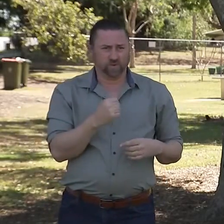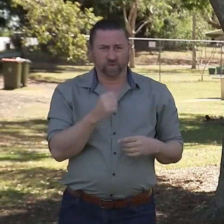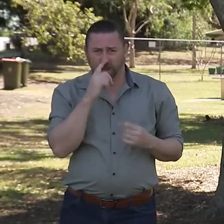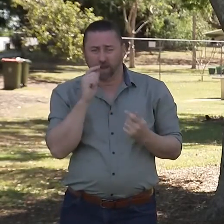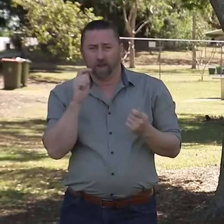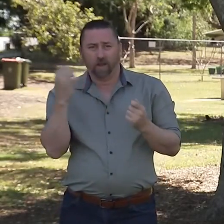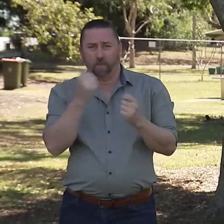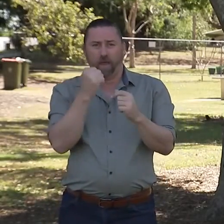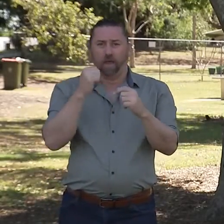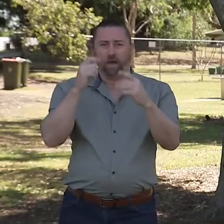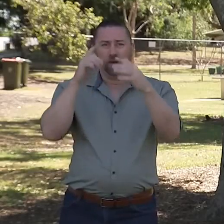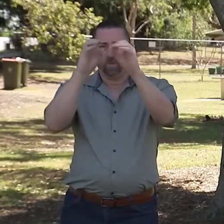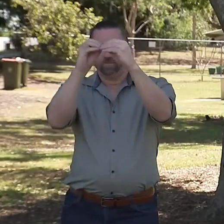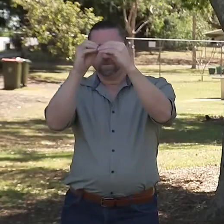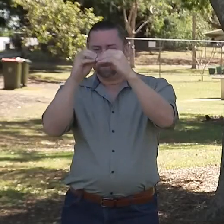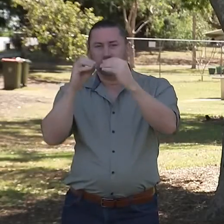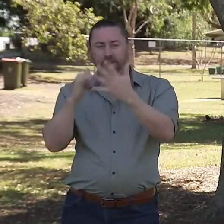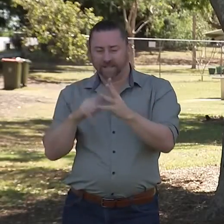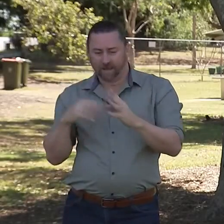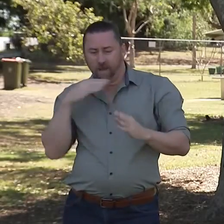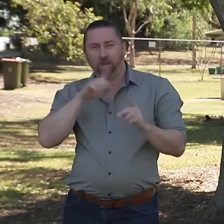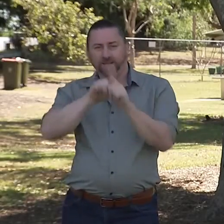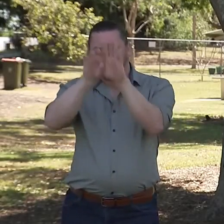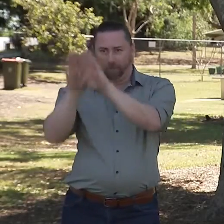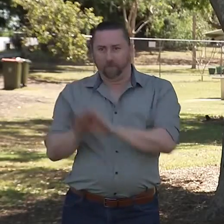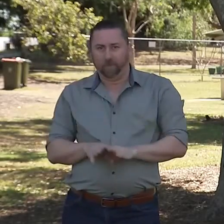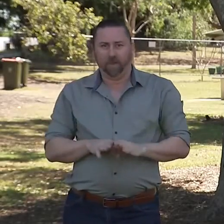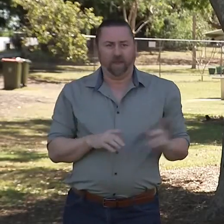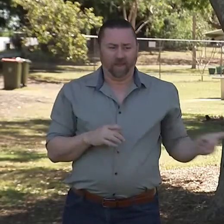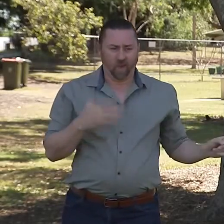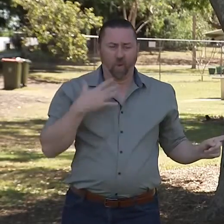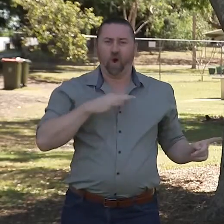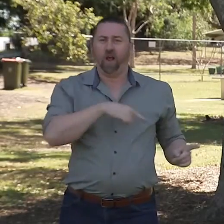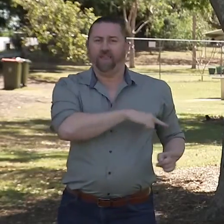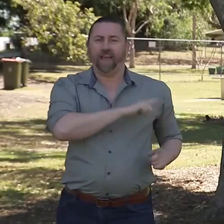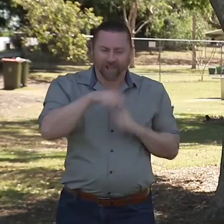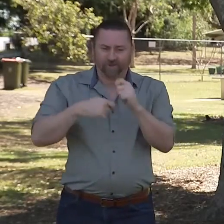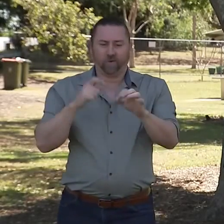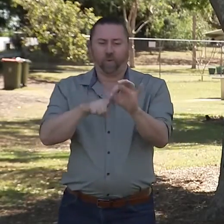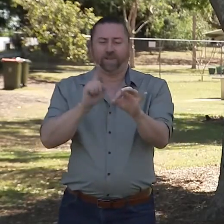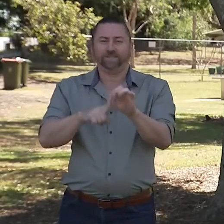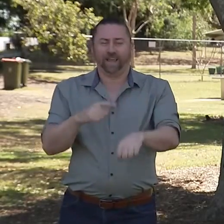it with the rest of the country. They can move into our time. They can move into Queensland time.